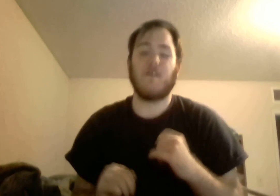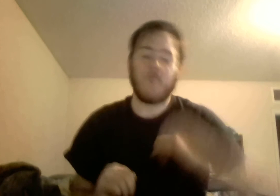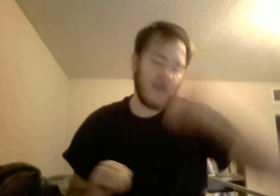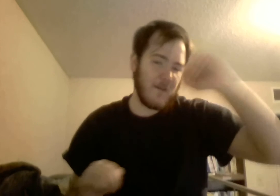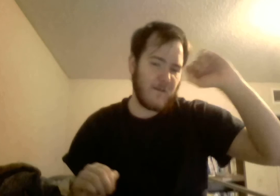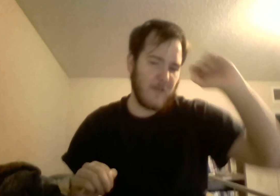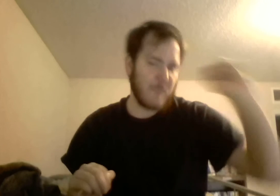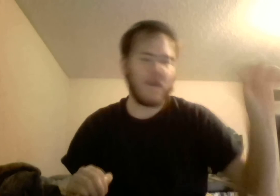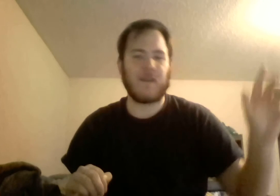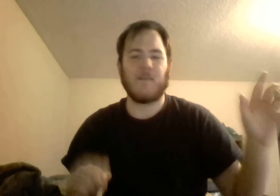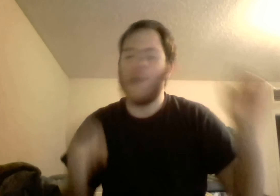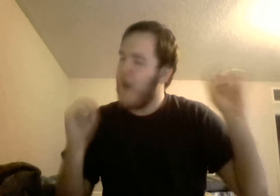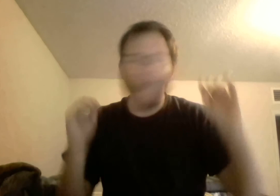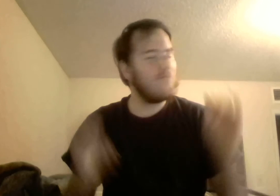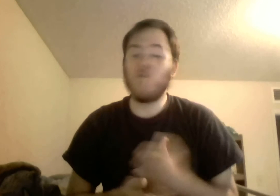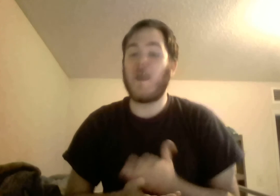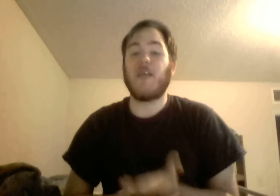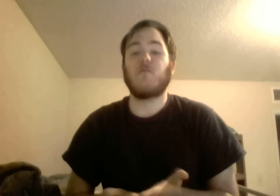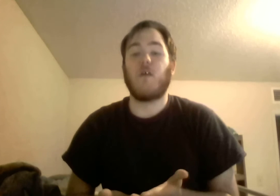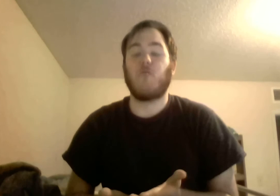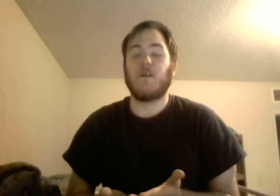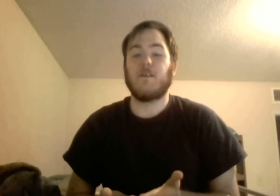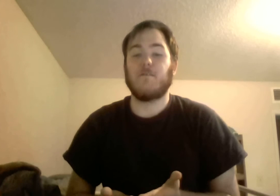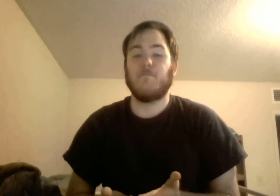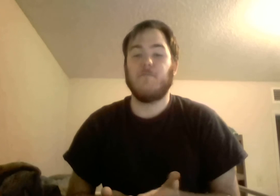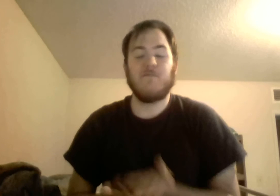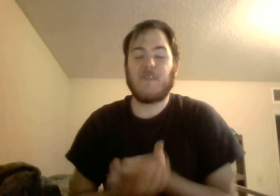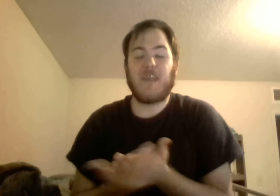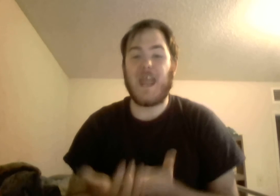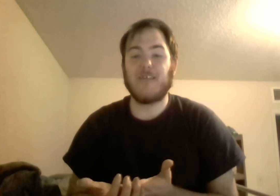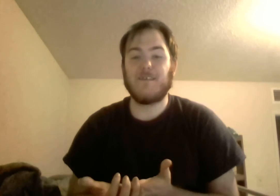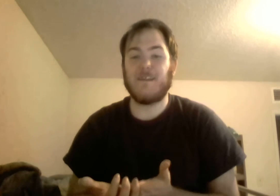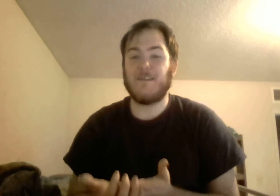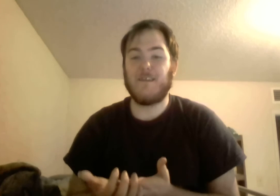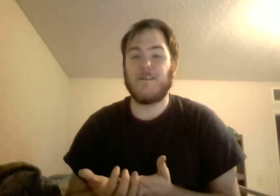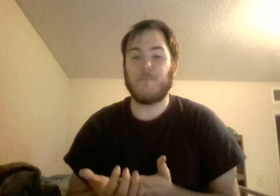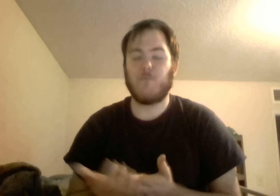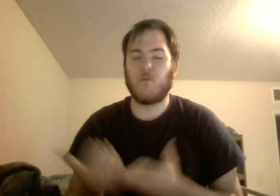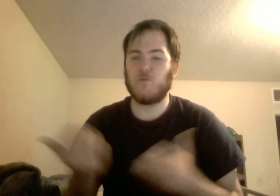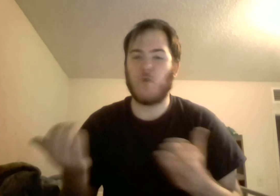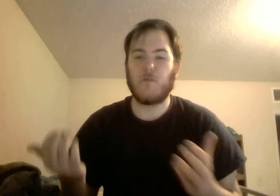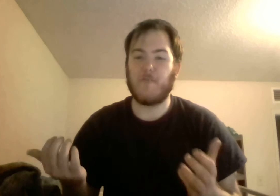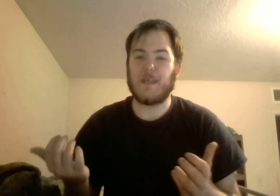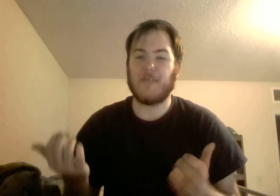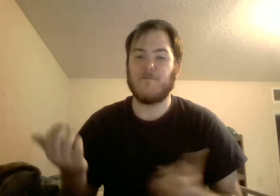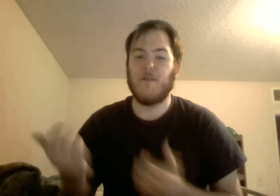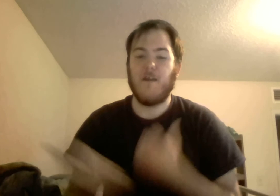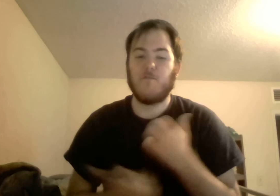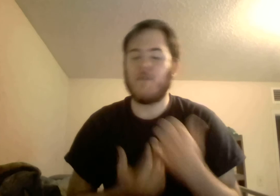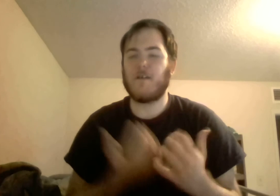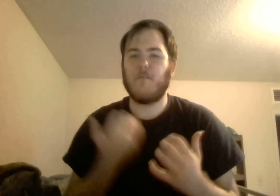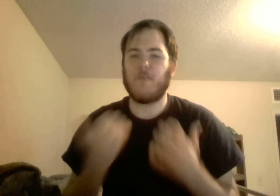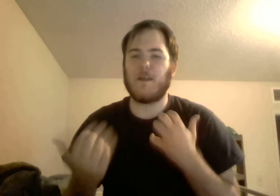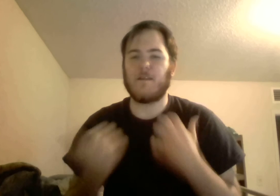stuff. I guess in a game, you can't talk about Kingdom. You just can't, and the closest we can get to doing something in a